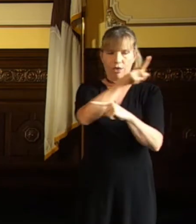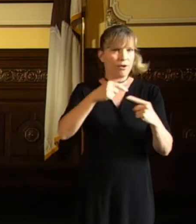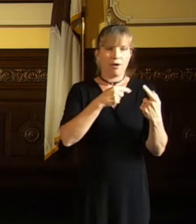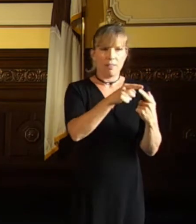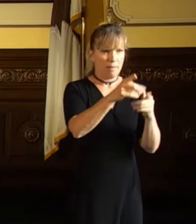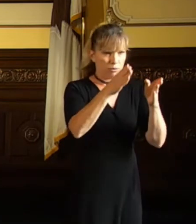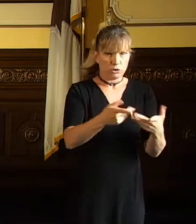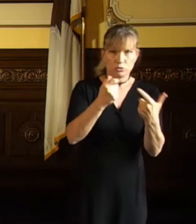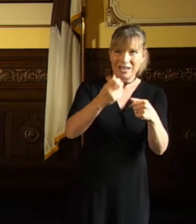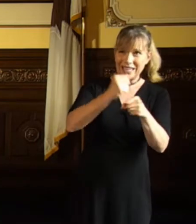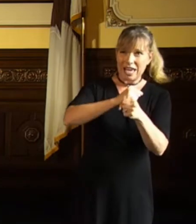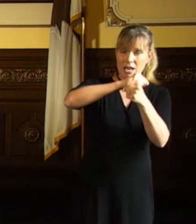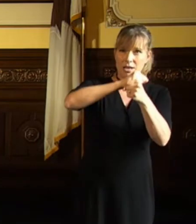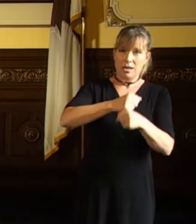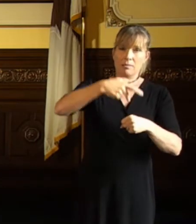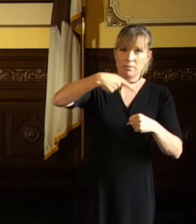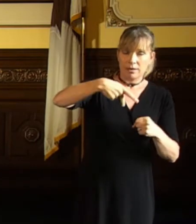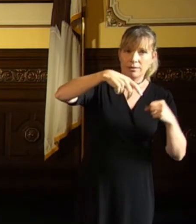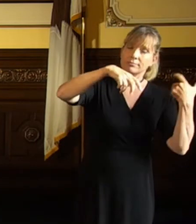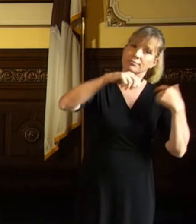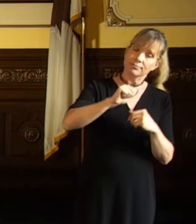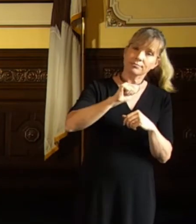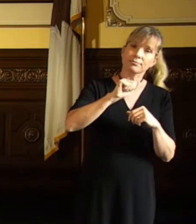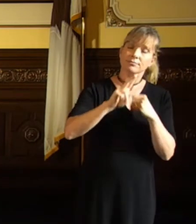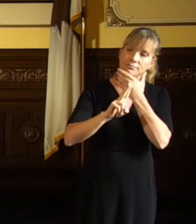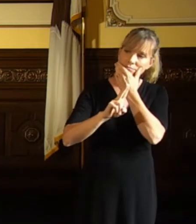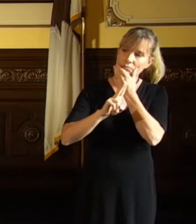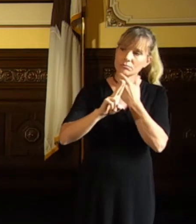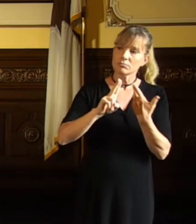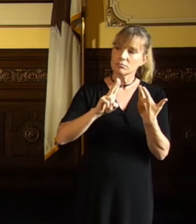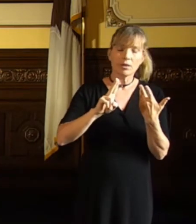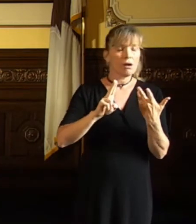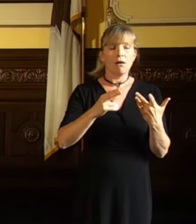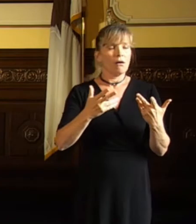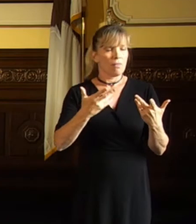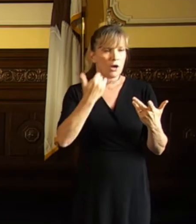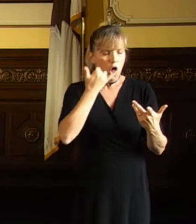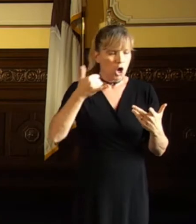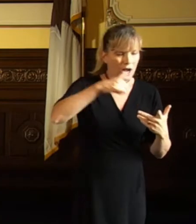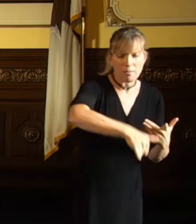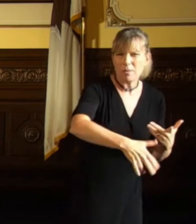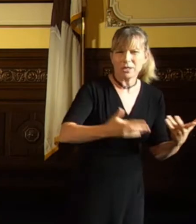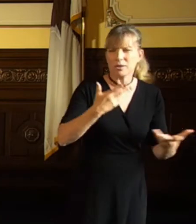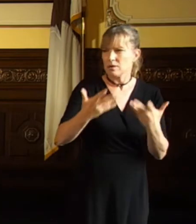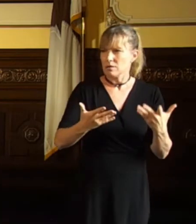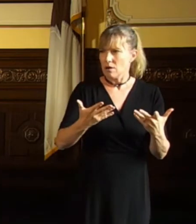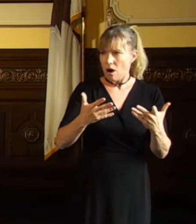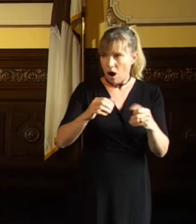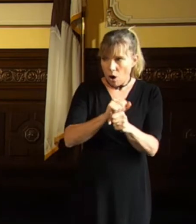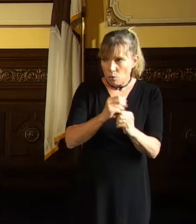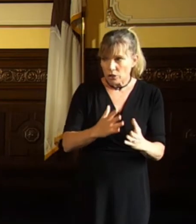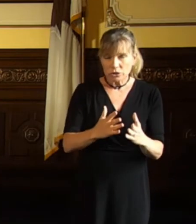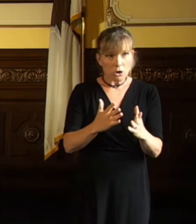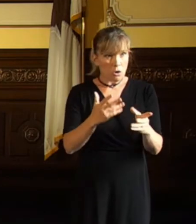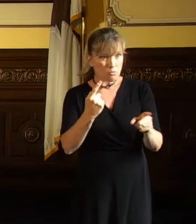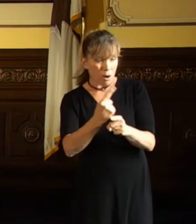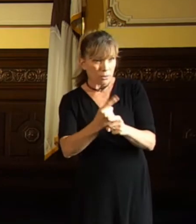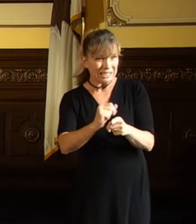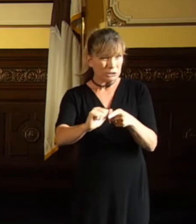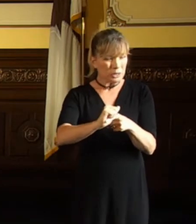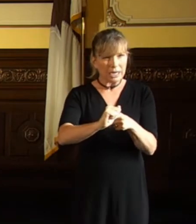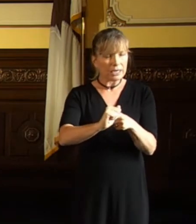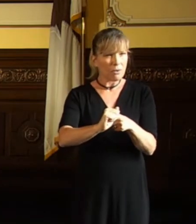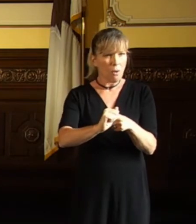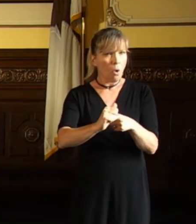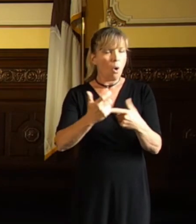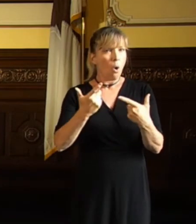receive pandemic unemployment assistance, that a caller hung up. So are workers properly trained for this, or